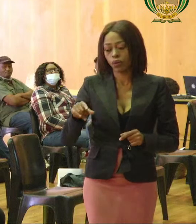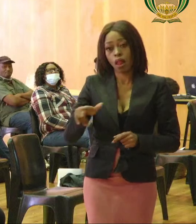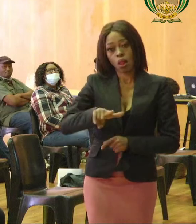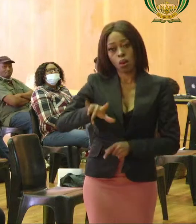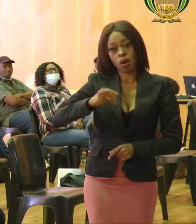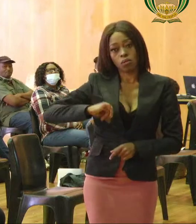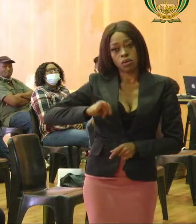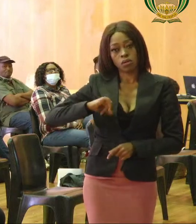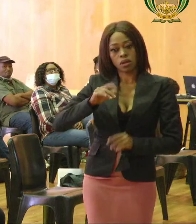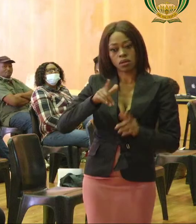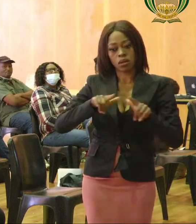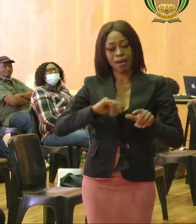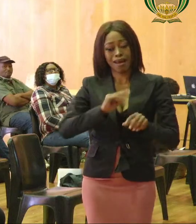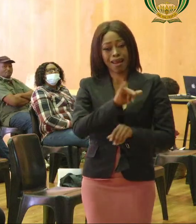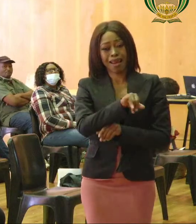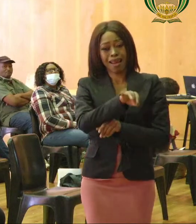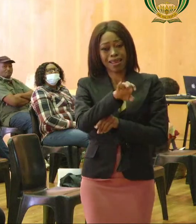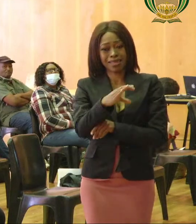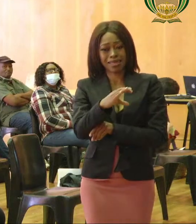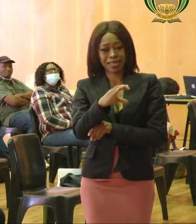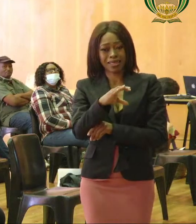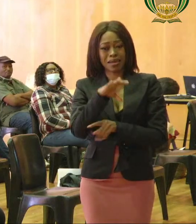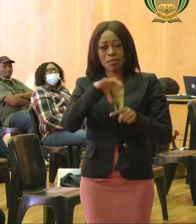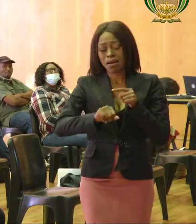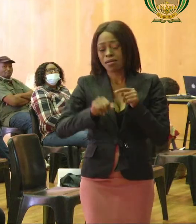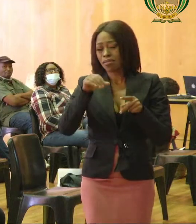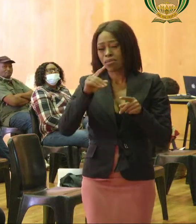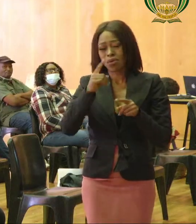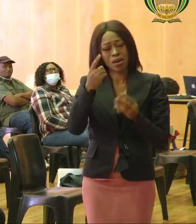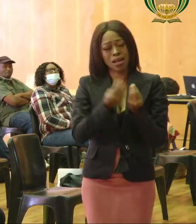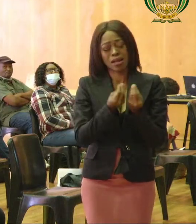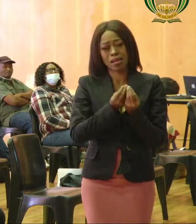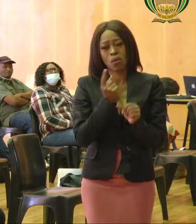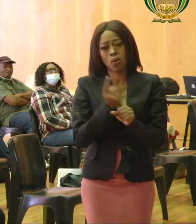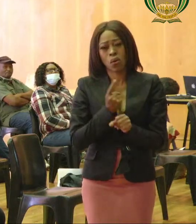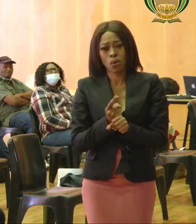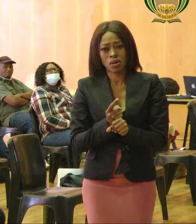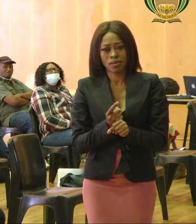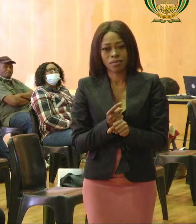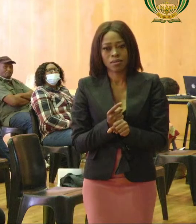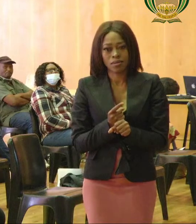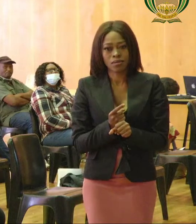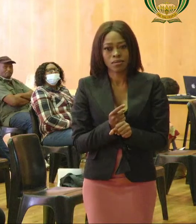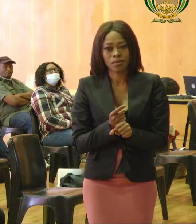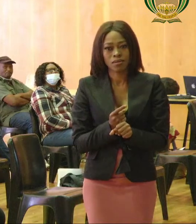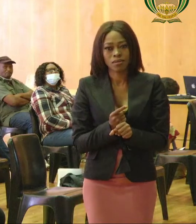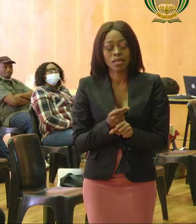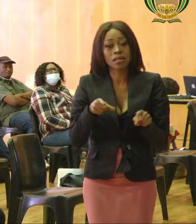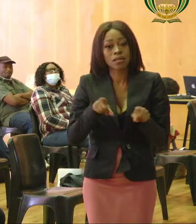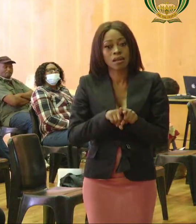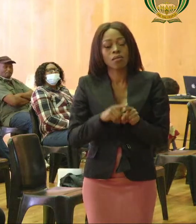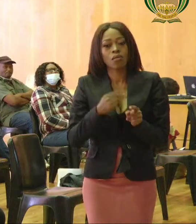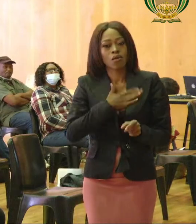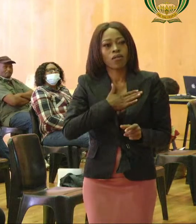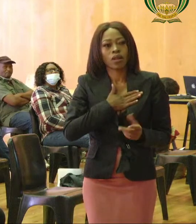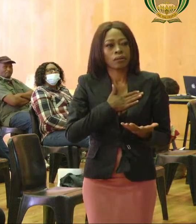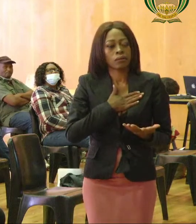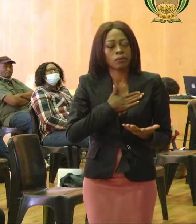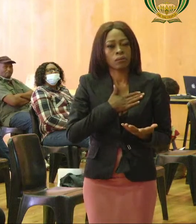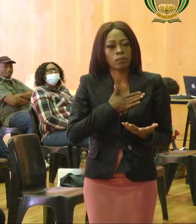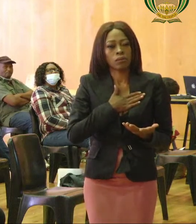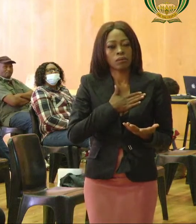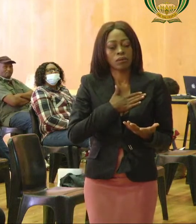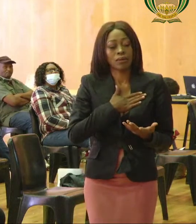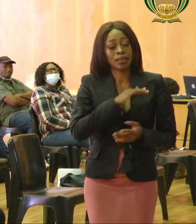the IEC always found wanting. Now, we also feel that there is no way that